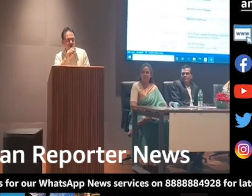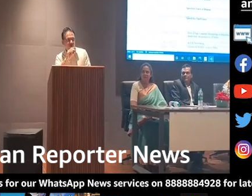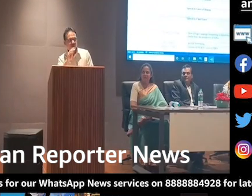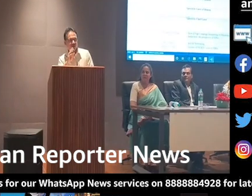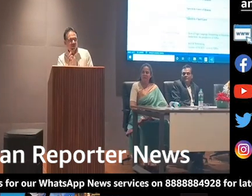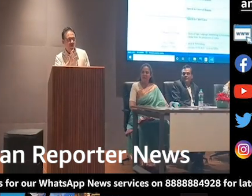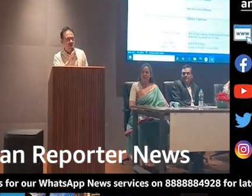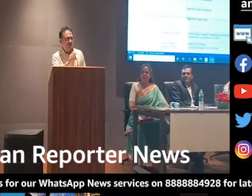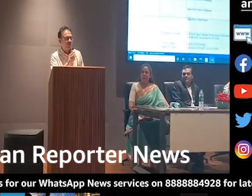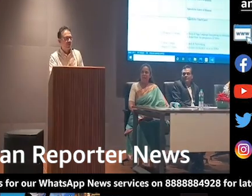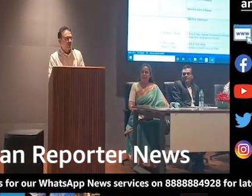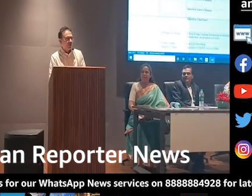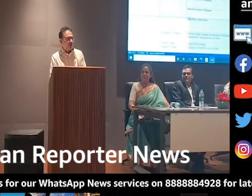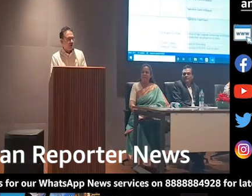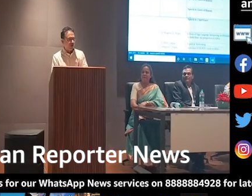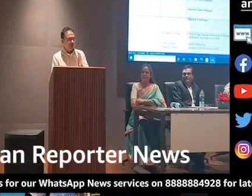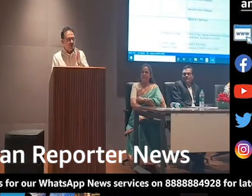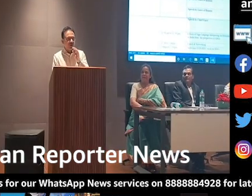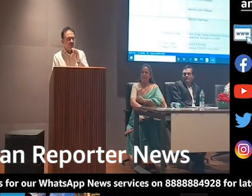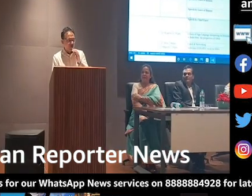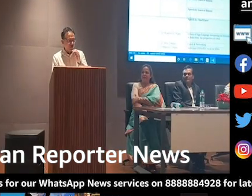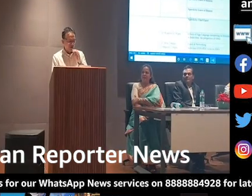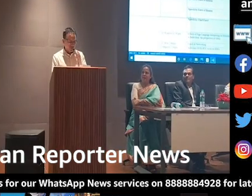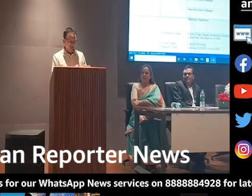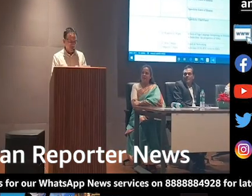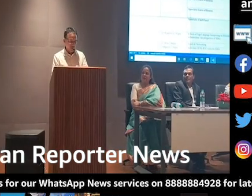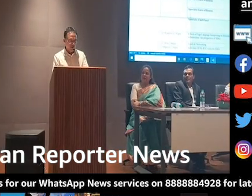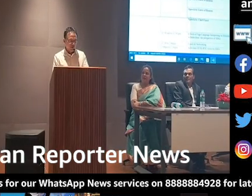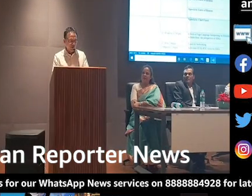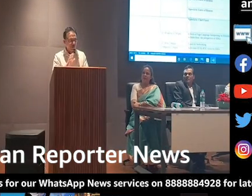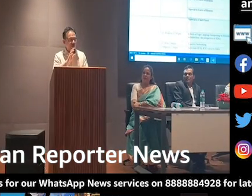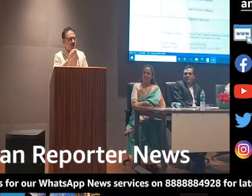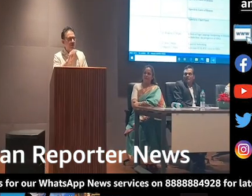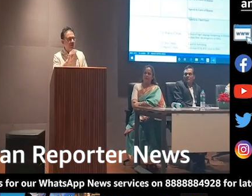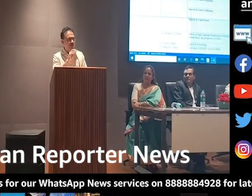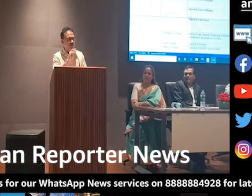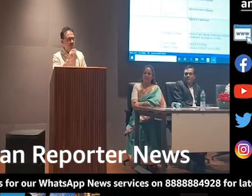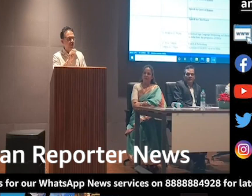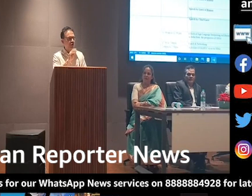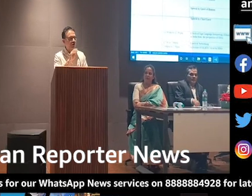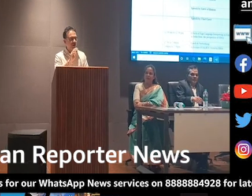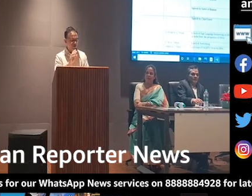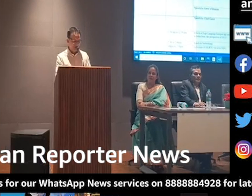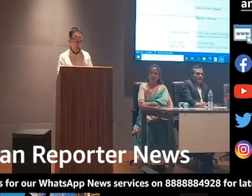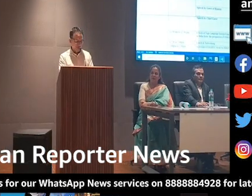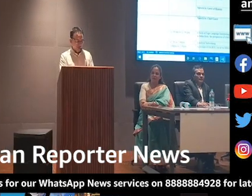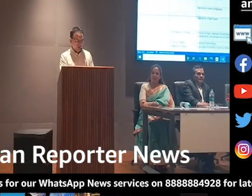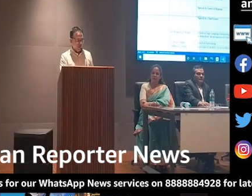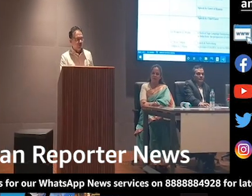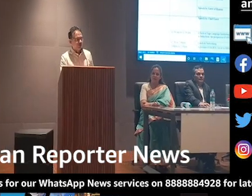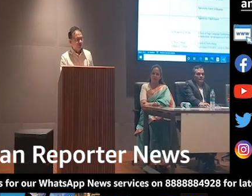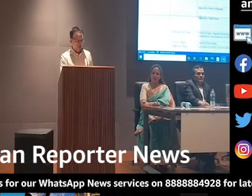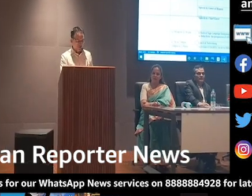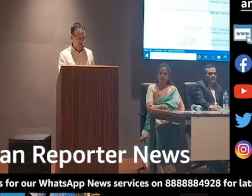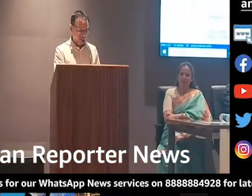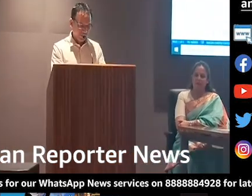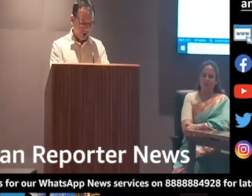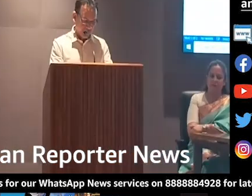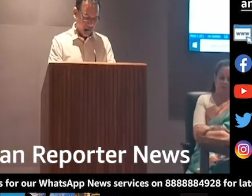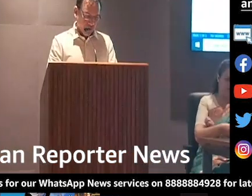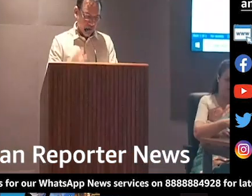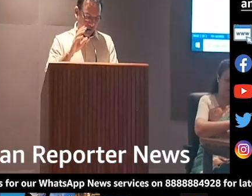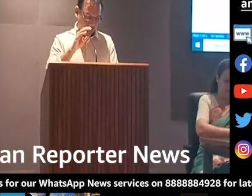Very warm good evening to all of you. Chief guest for today's function, Honorable Minister for Social Welfare, Shri Subhash